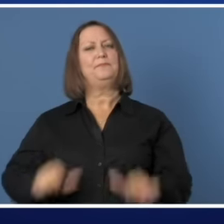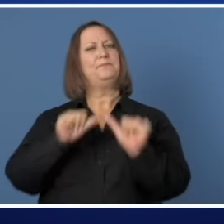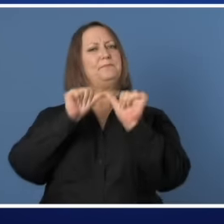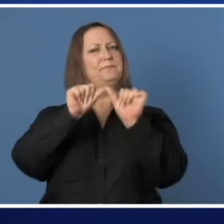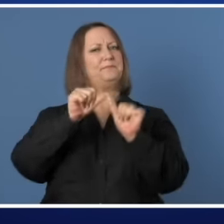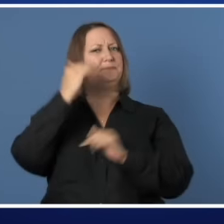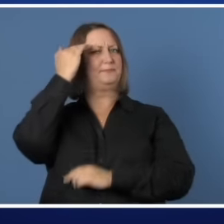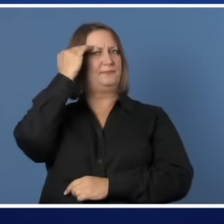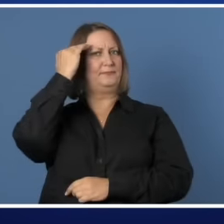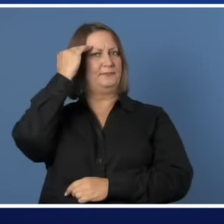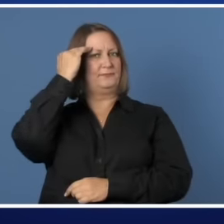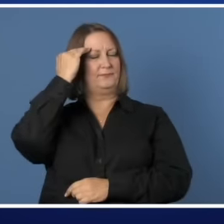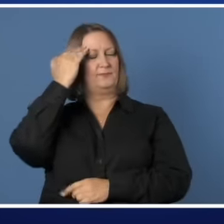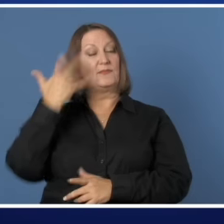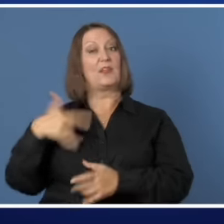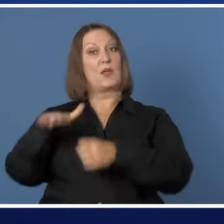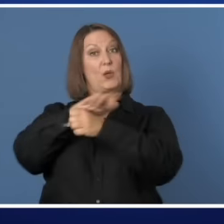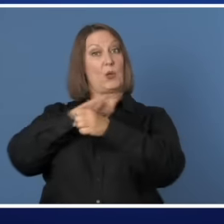Stay informed.